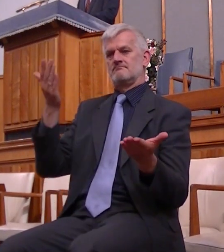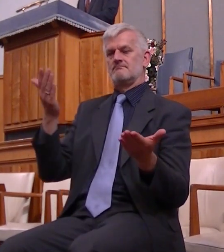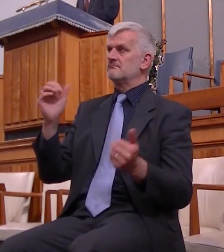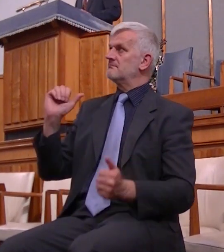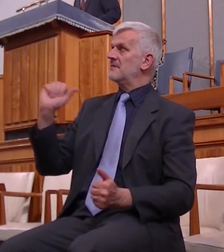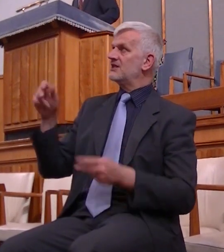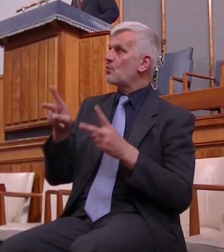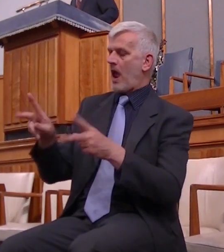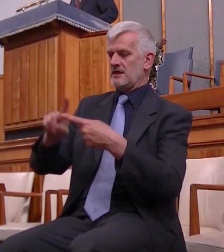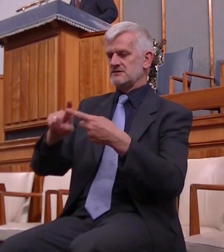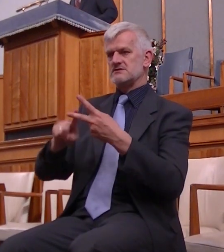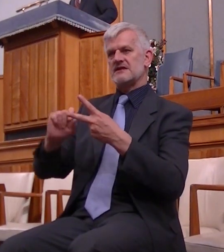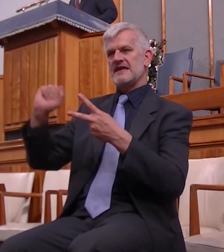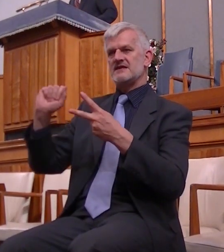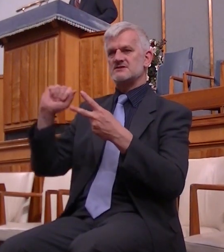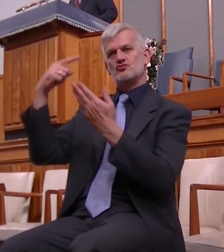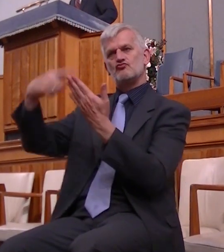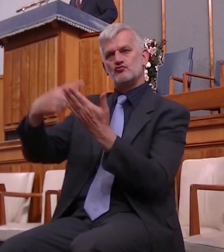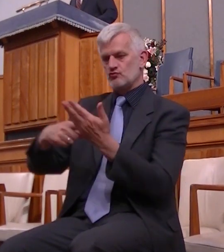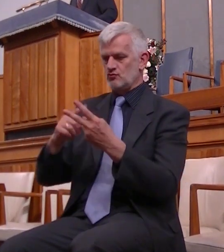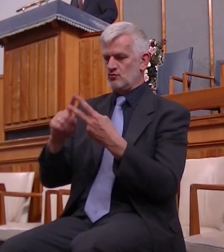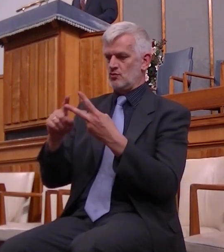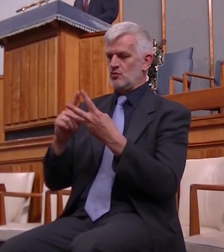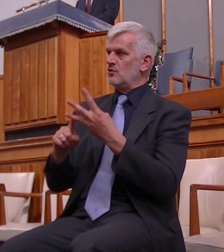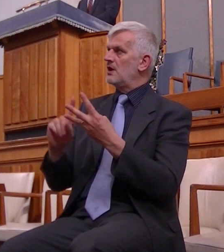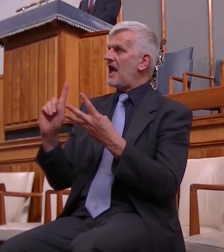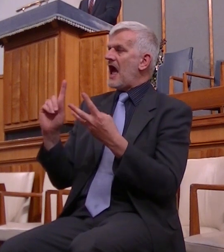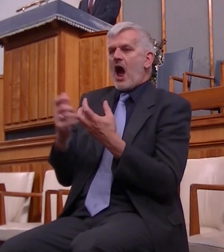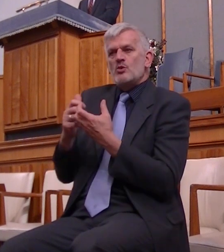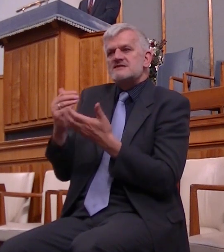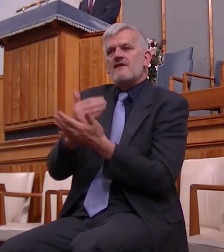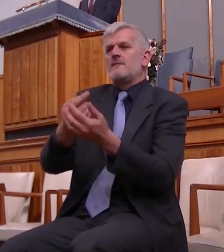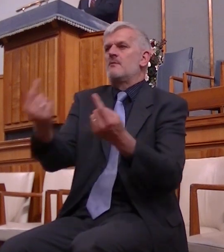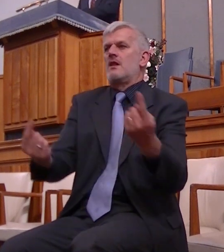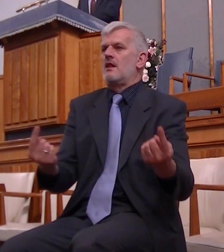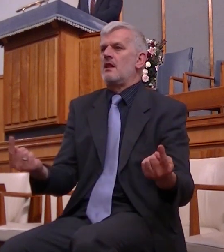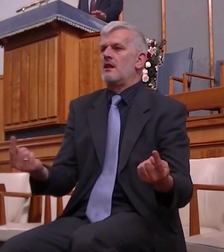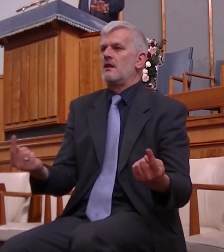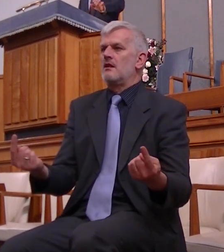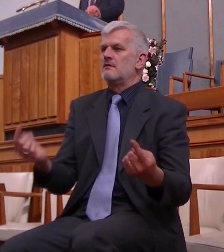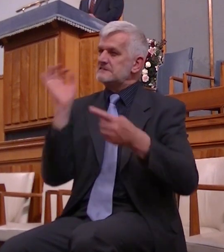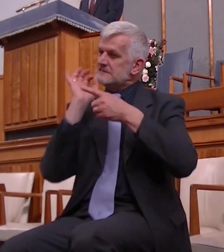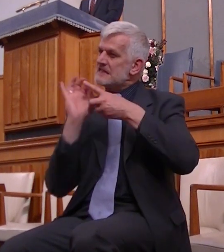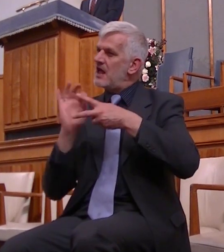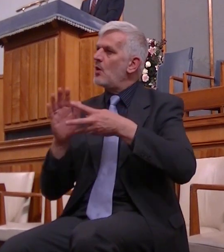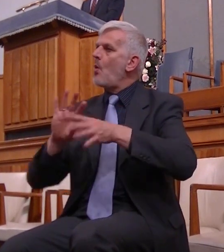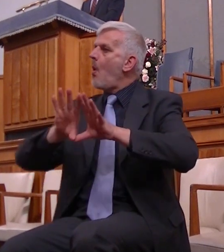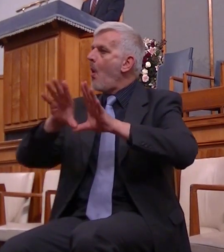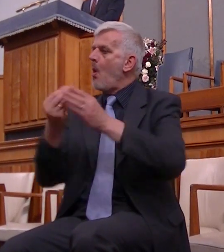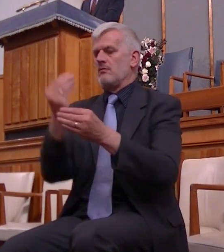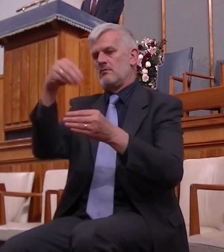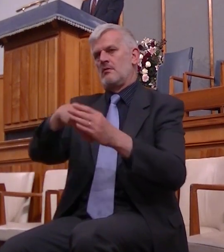desires and his acts in saving men and women and what he will do for us. It's recorded in the